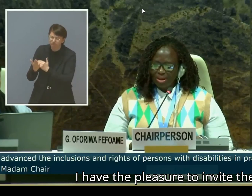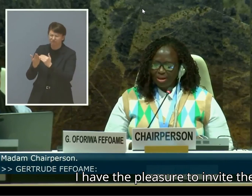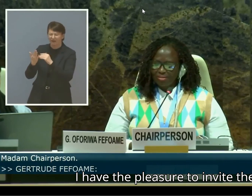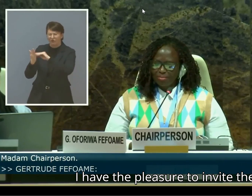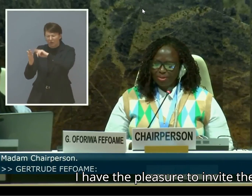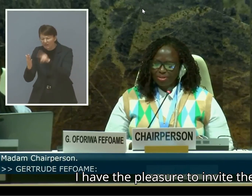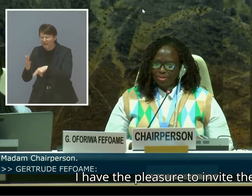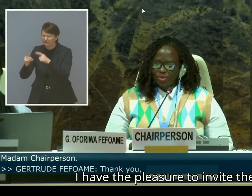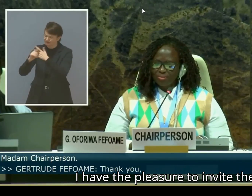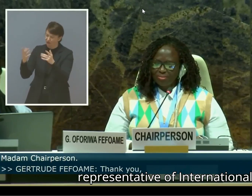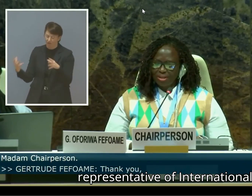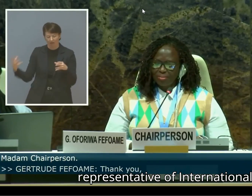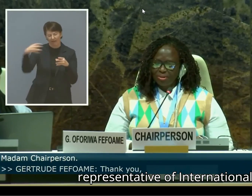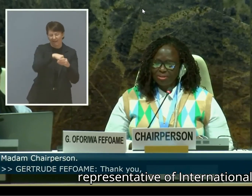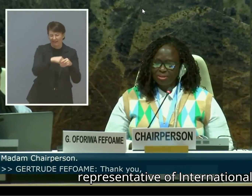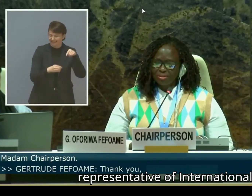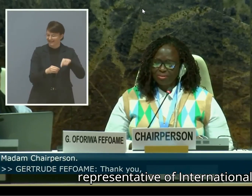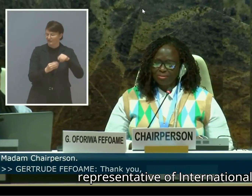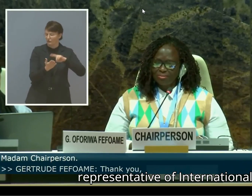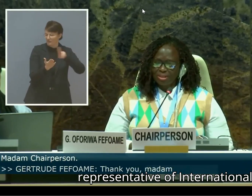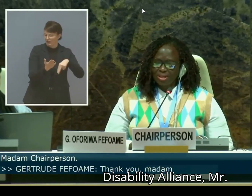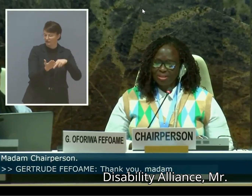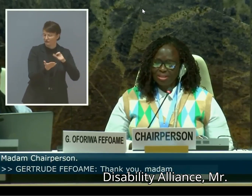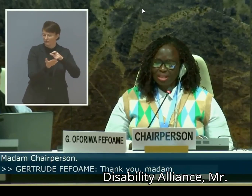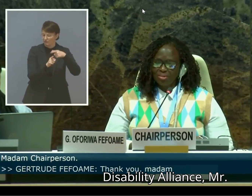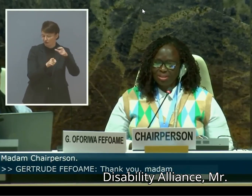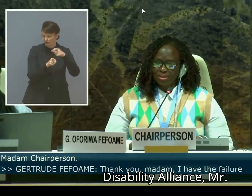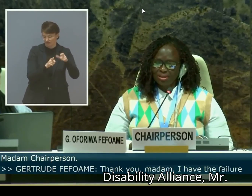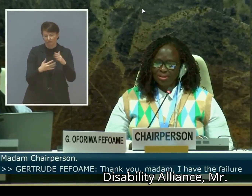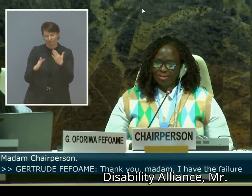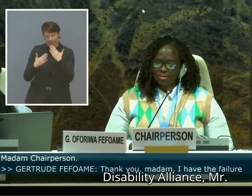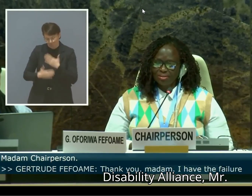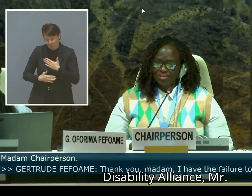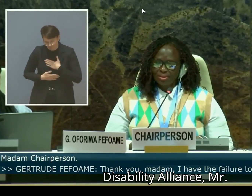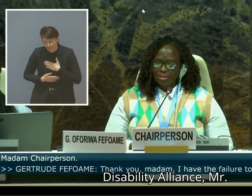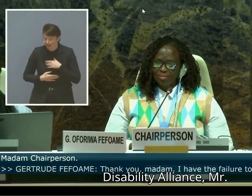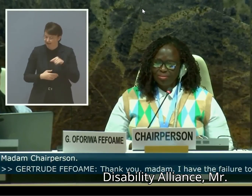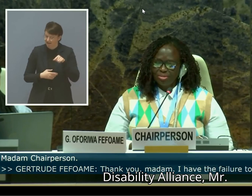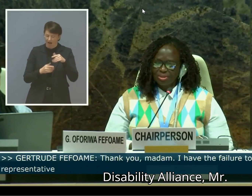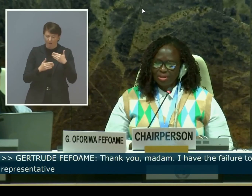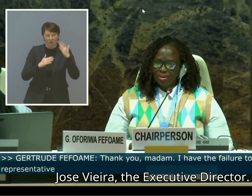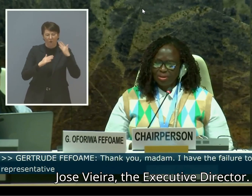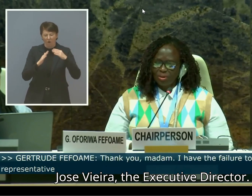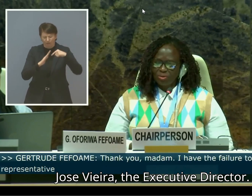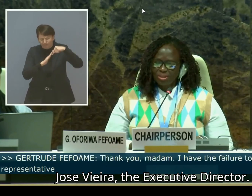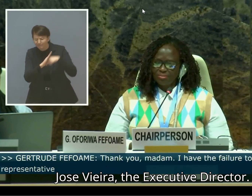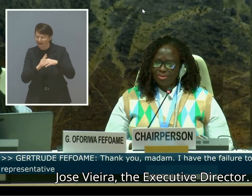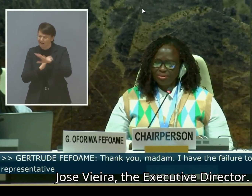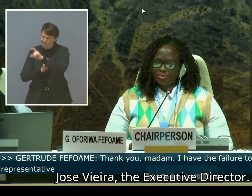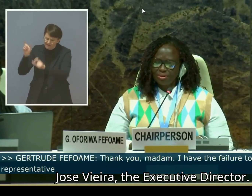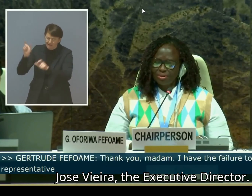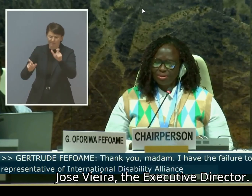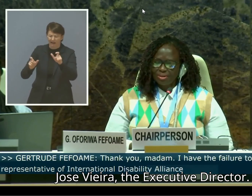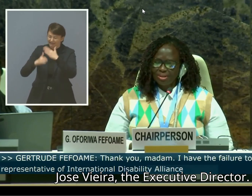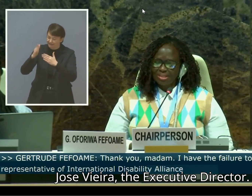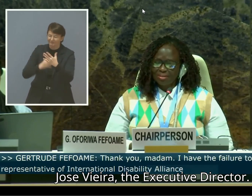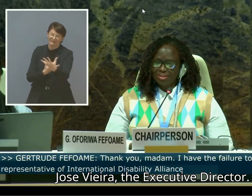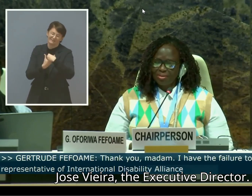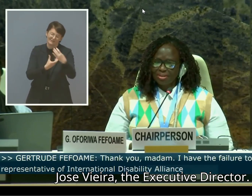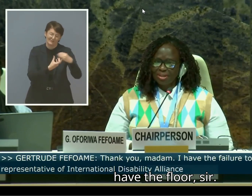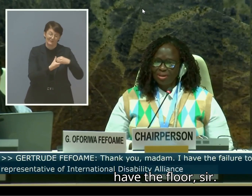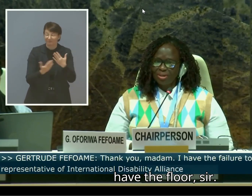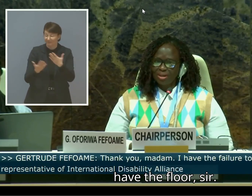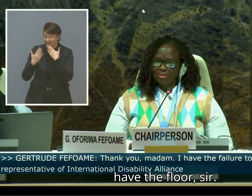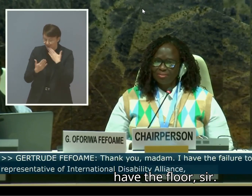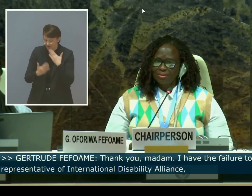I have the pleasure to invite the representative of International Disability Alliance, Mr. Jose Vieira, the Executive